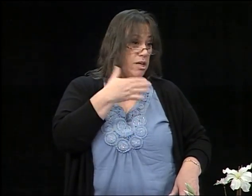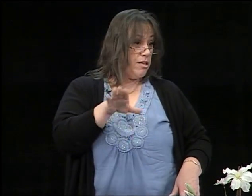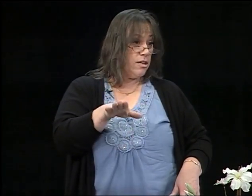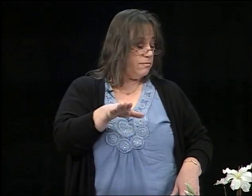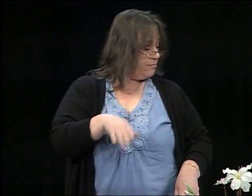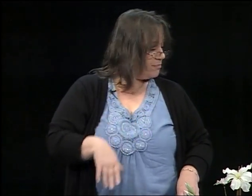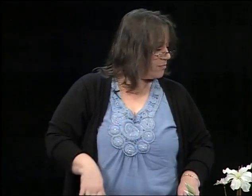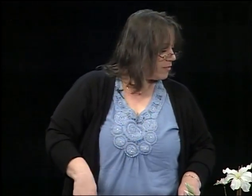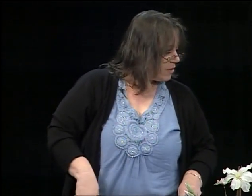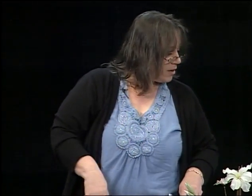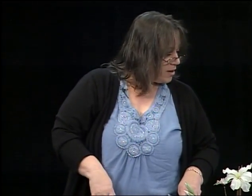day.